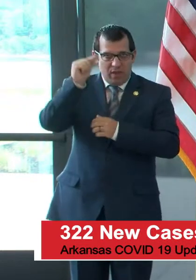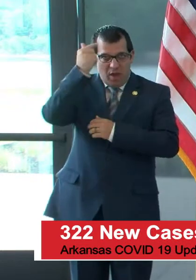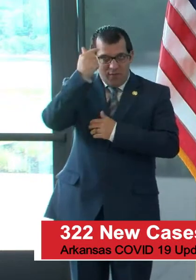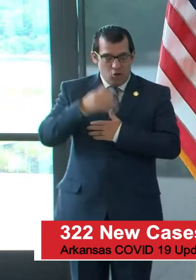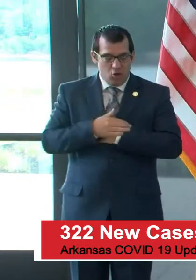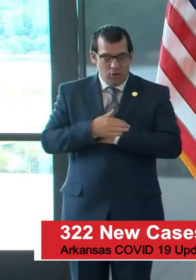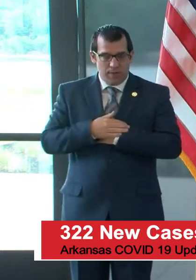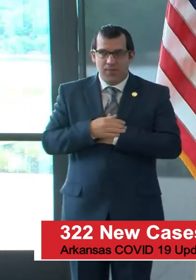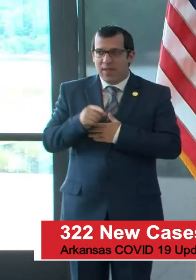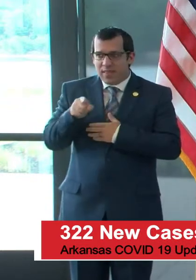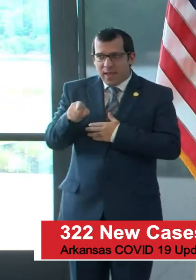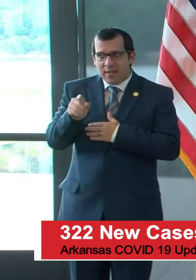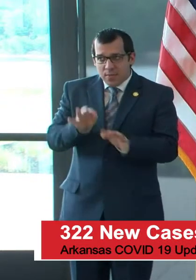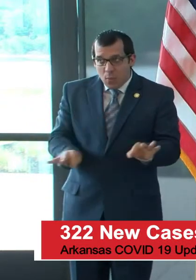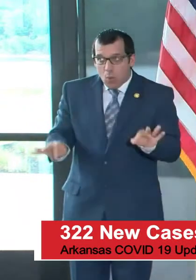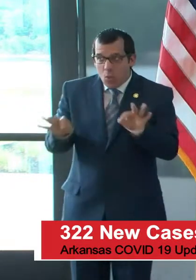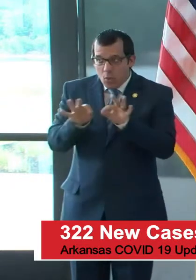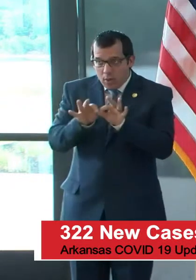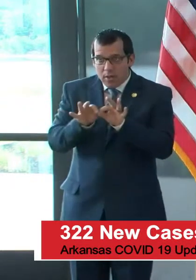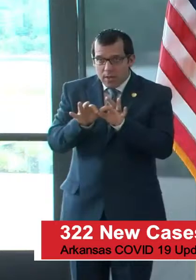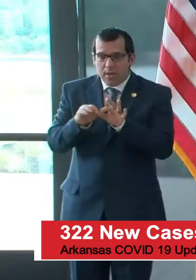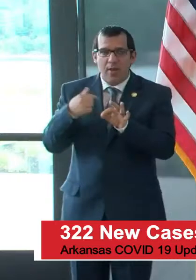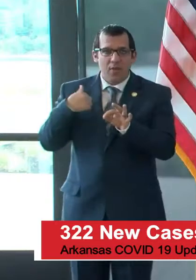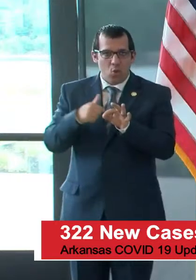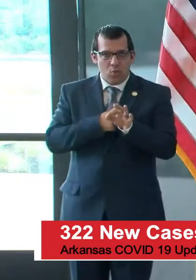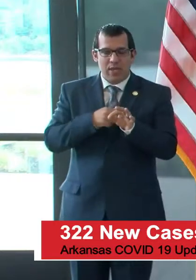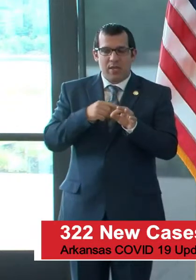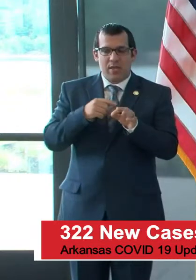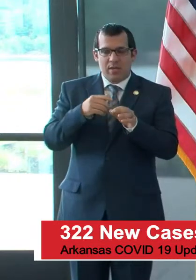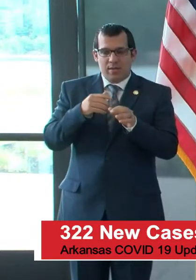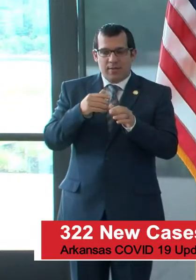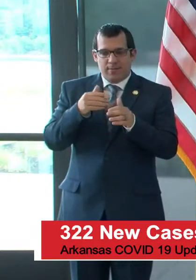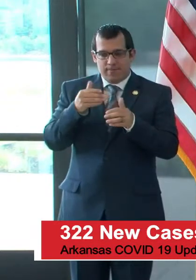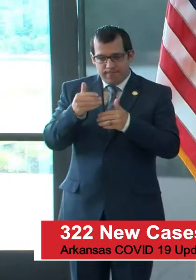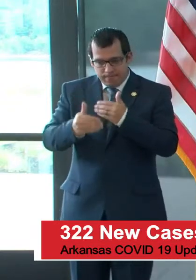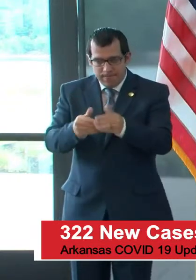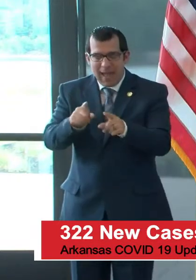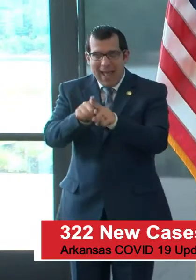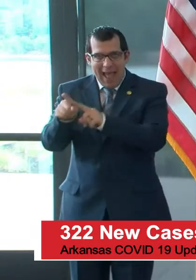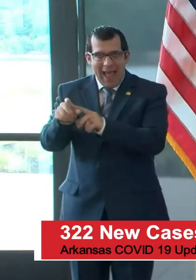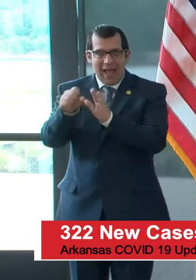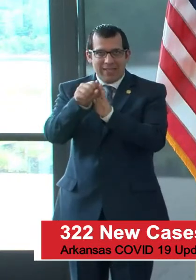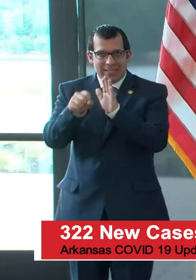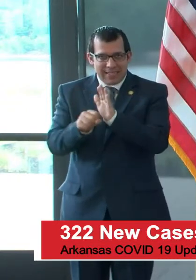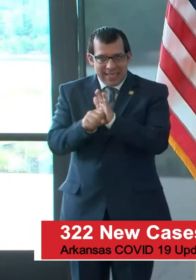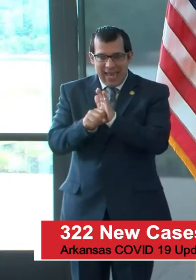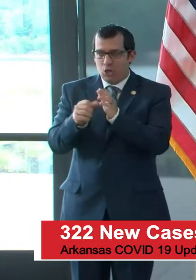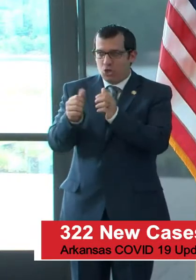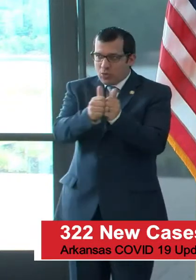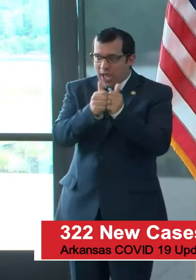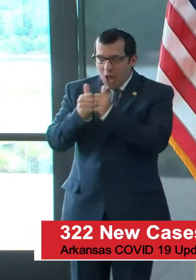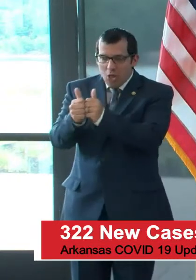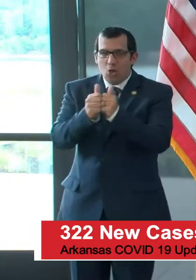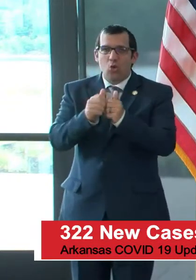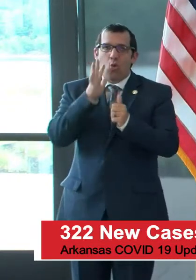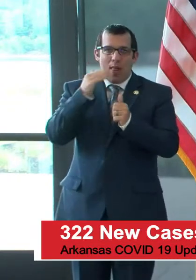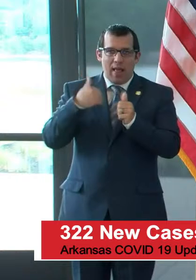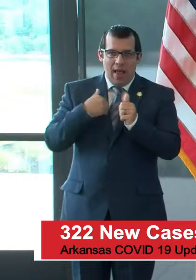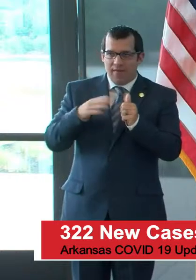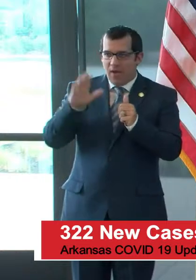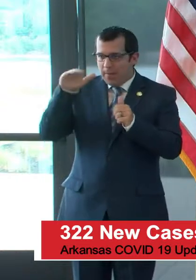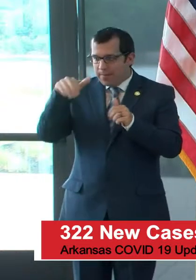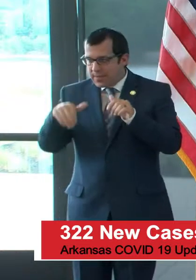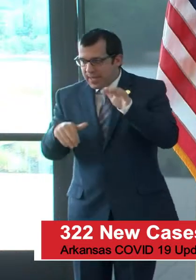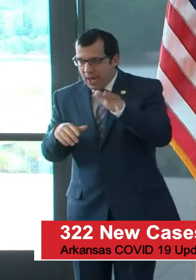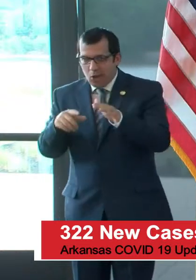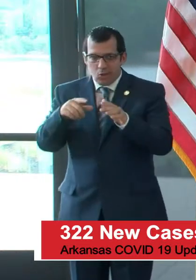I think this is important, that we move as a state together. We know that there's going to be ups and downs in